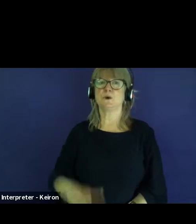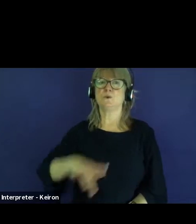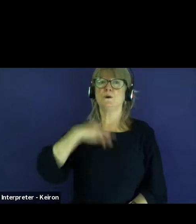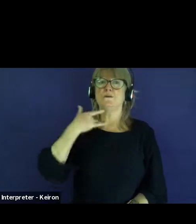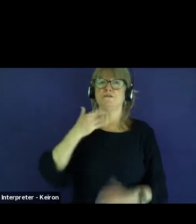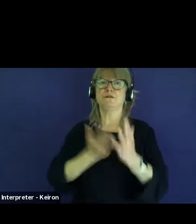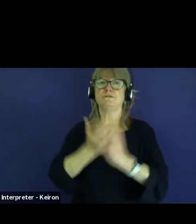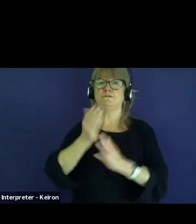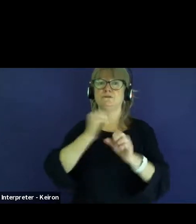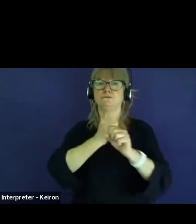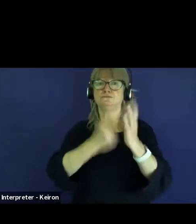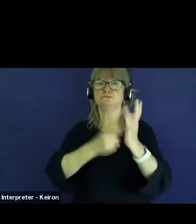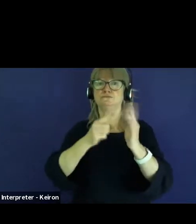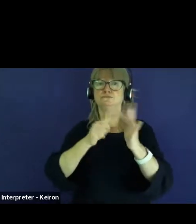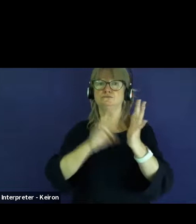our legs.